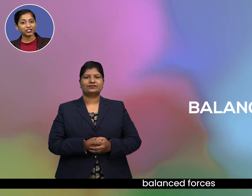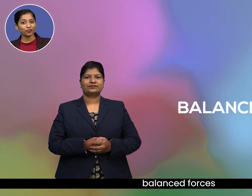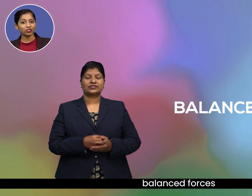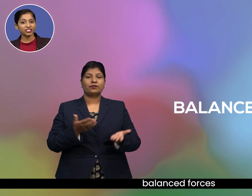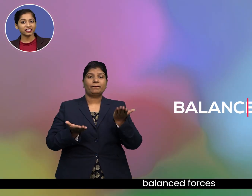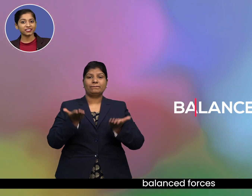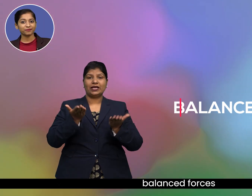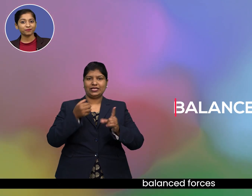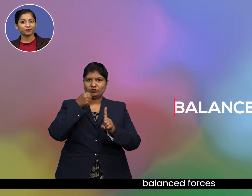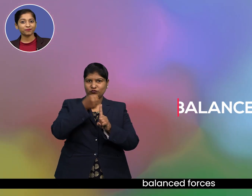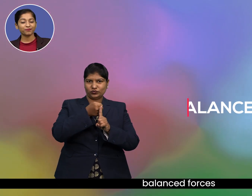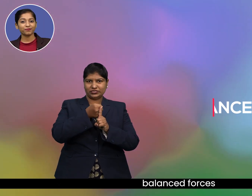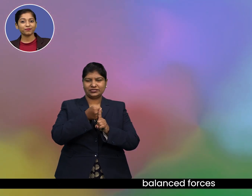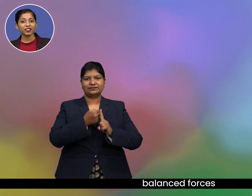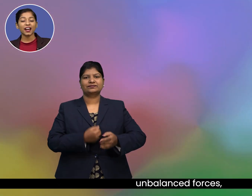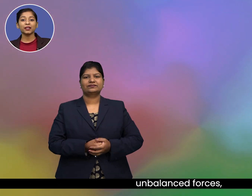balanced forces,